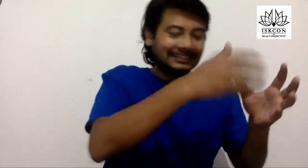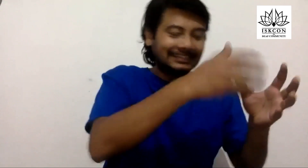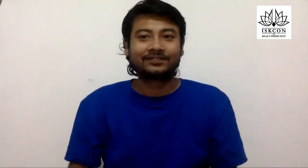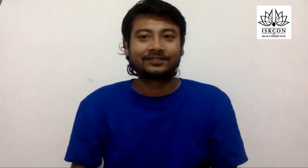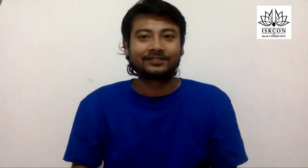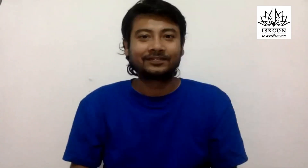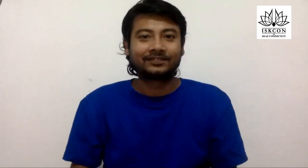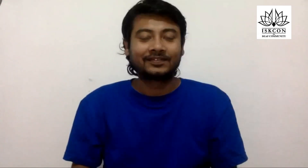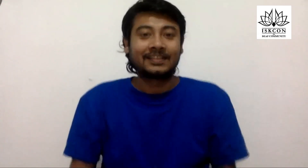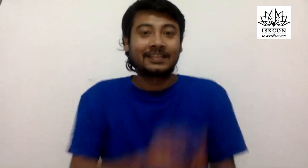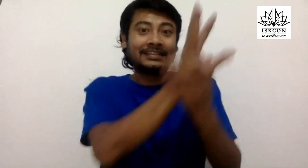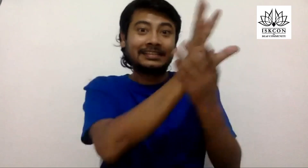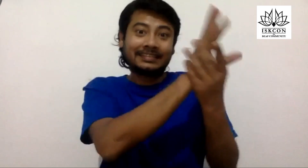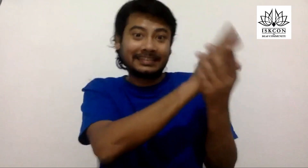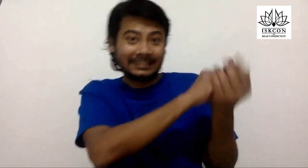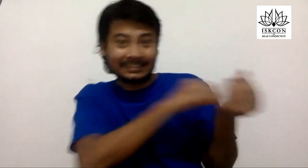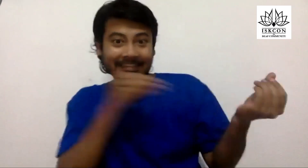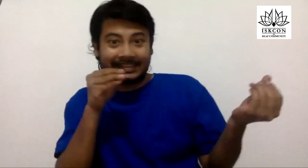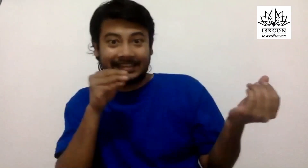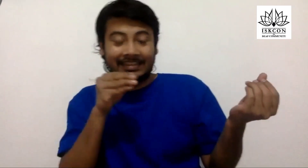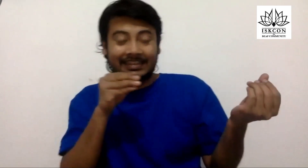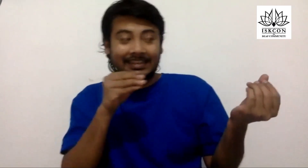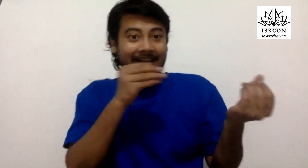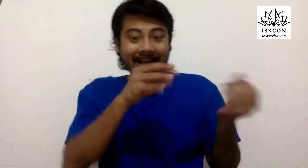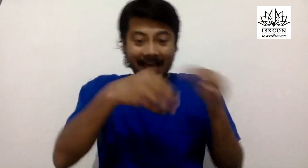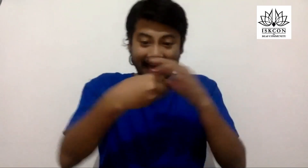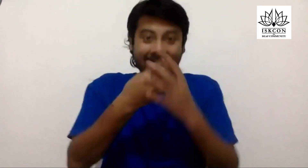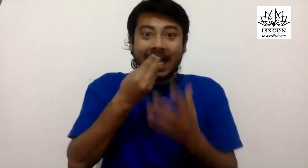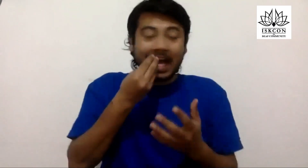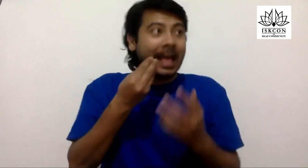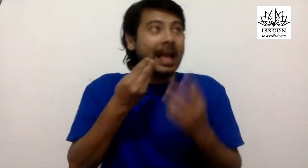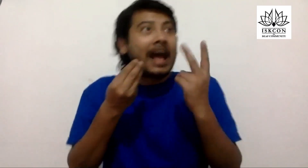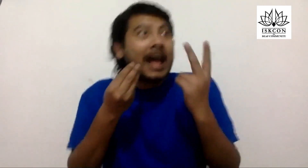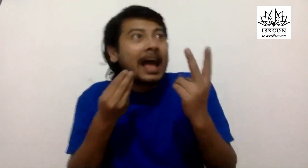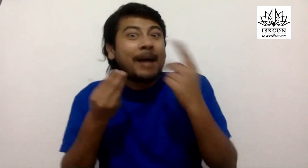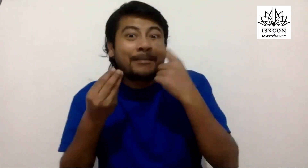from the wooden grinding mortar in fear of Mother Yashoda.